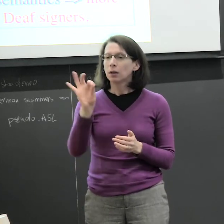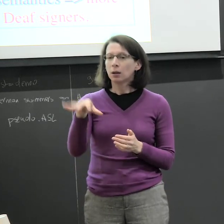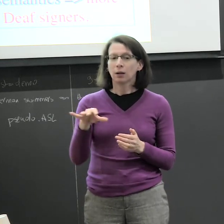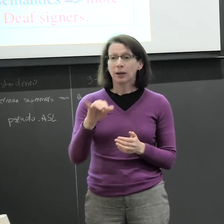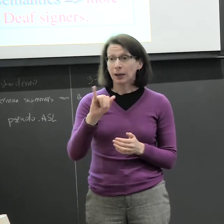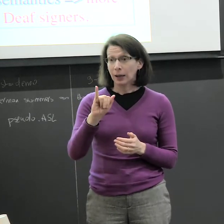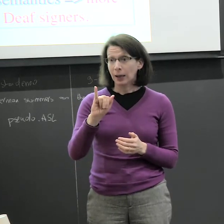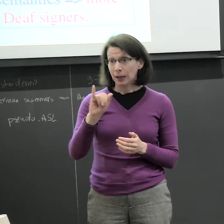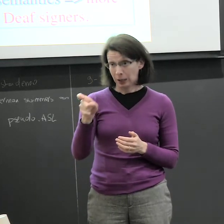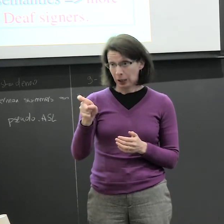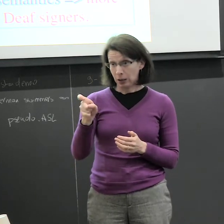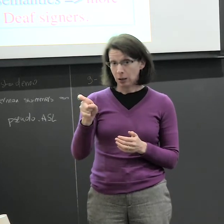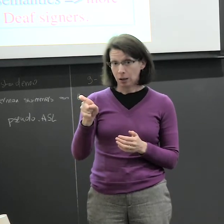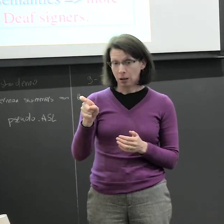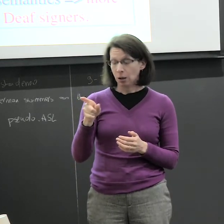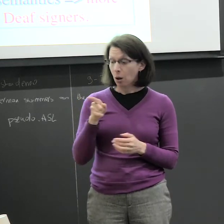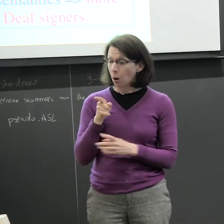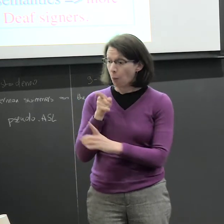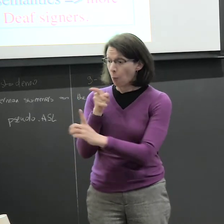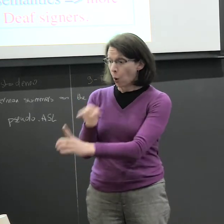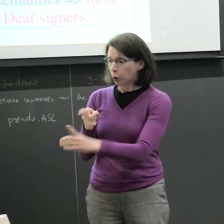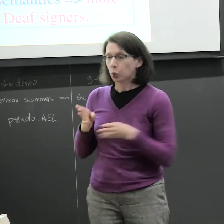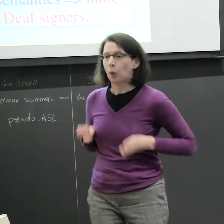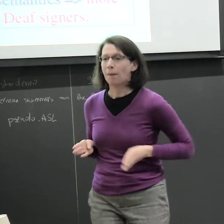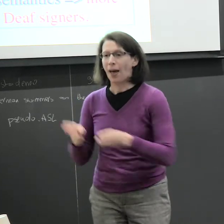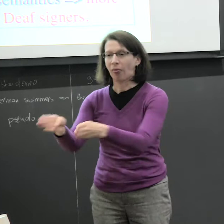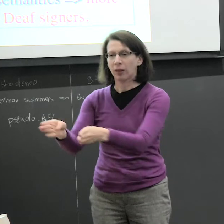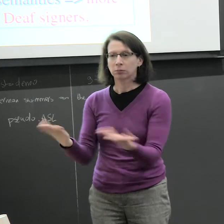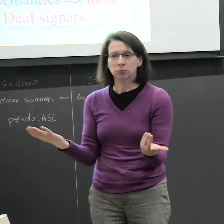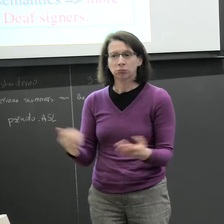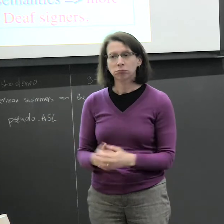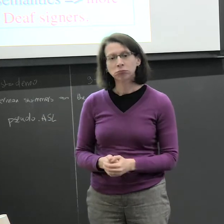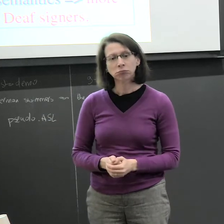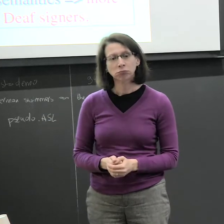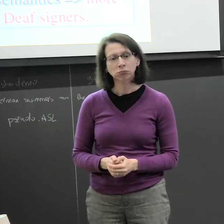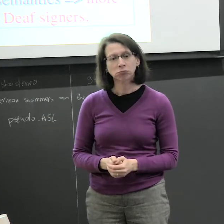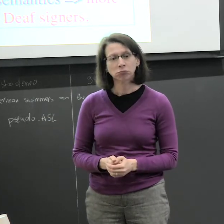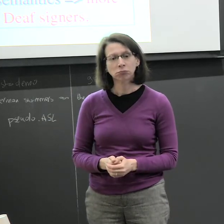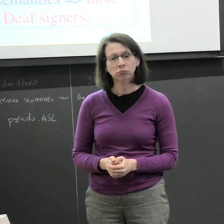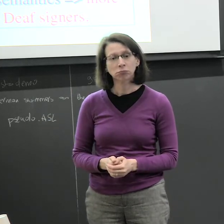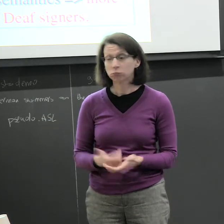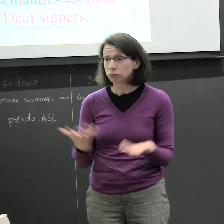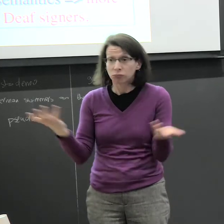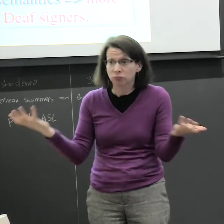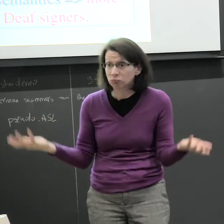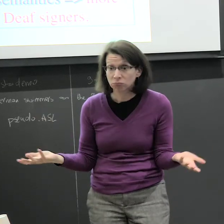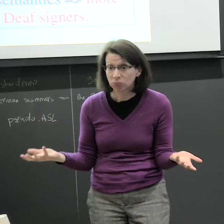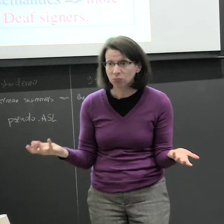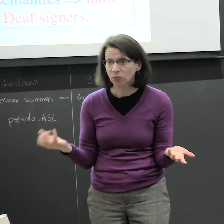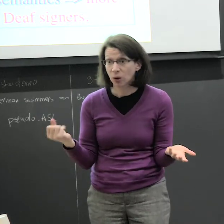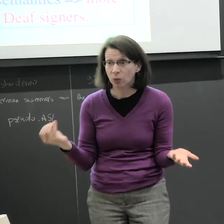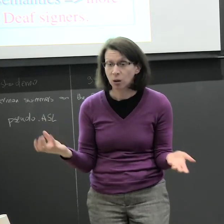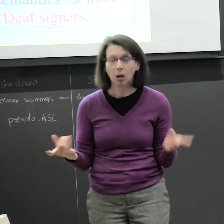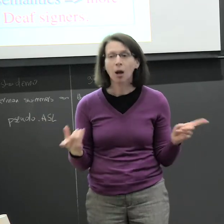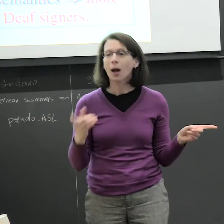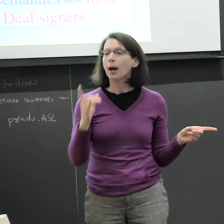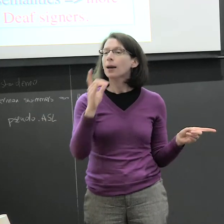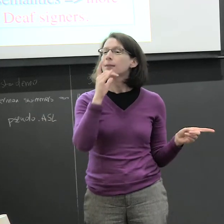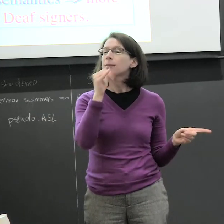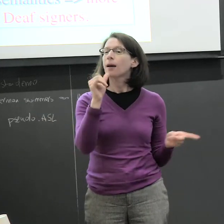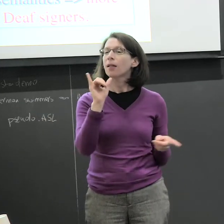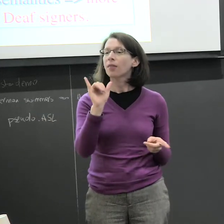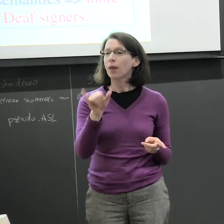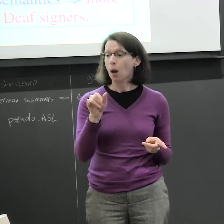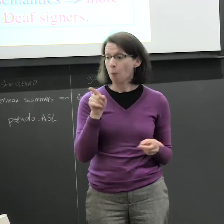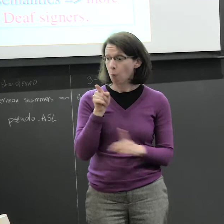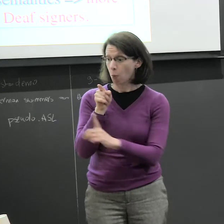indices point at a path, and therefore Well, I mean, so it's not that they